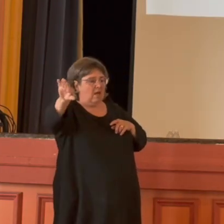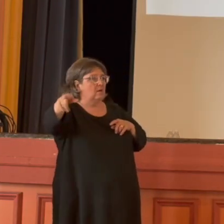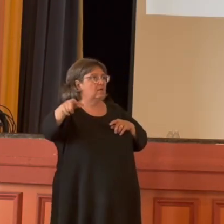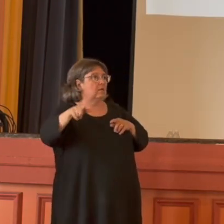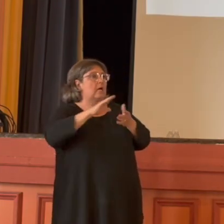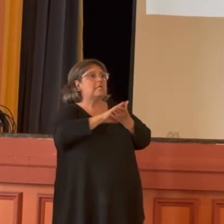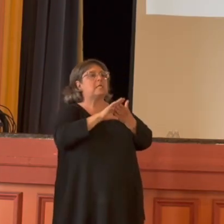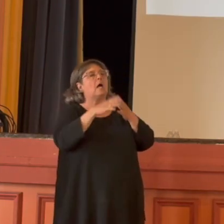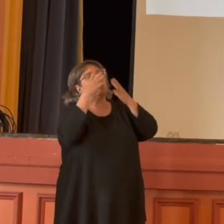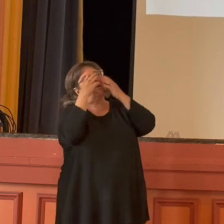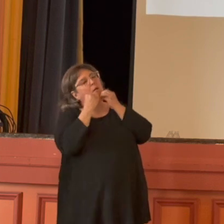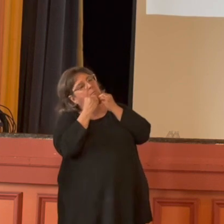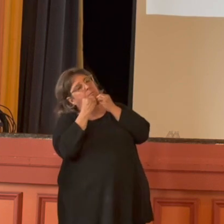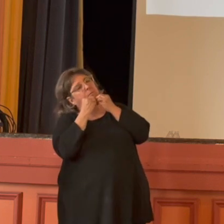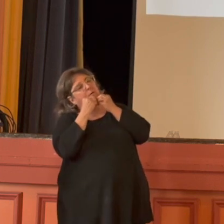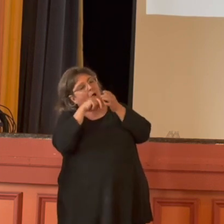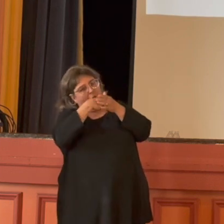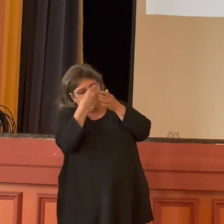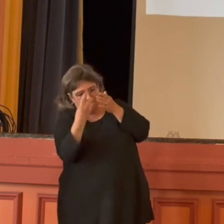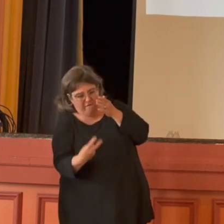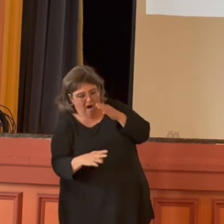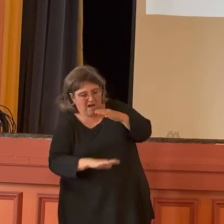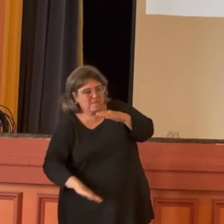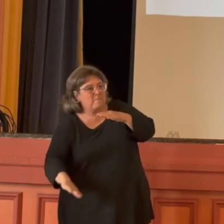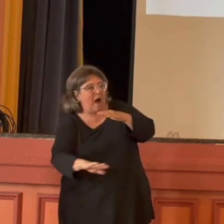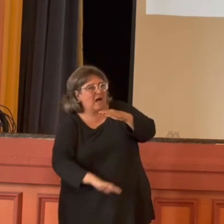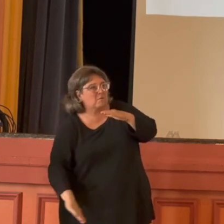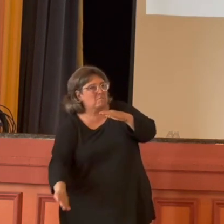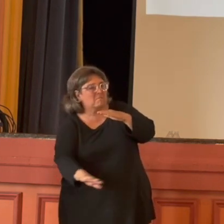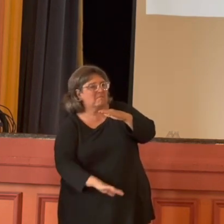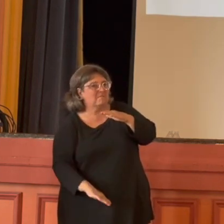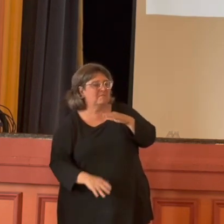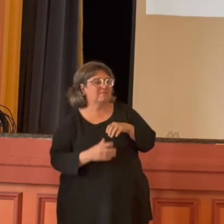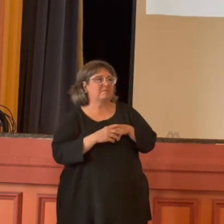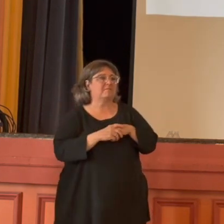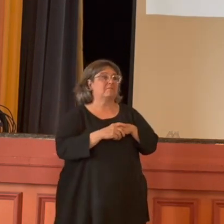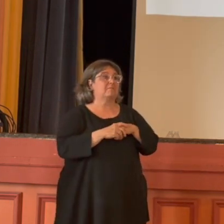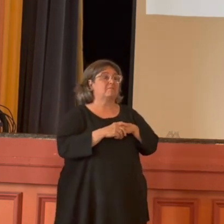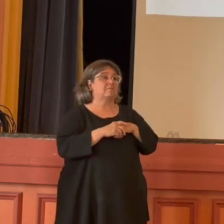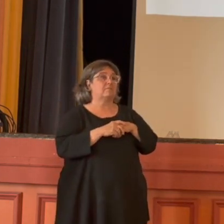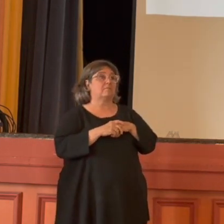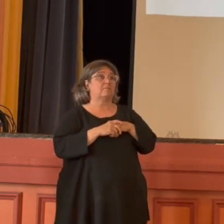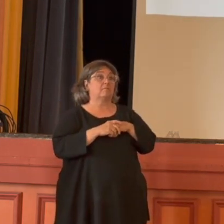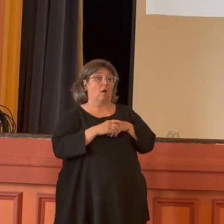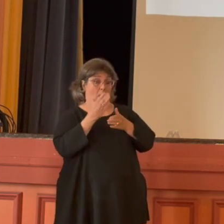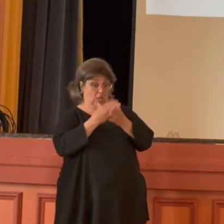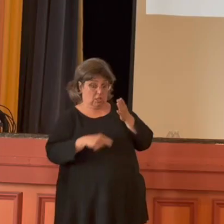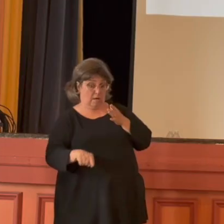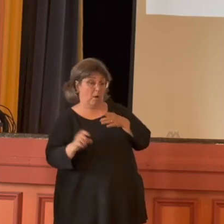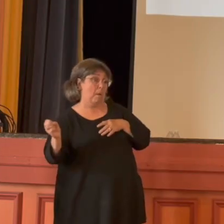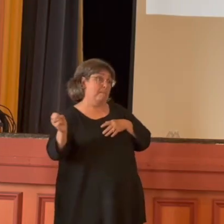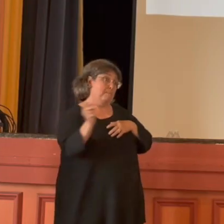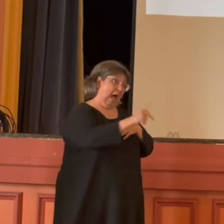take a nice siesta and they fall to the bottom of the tanks. And then some of them get to go